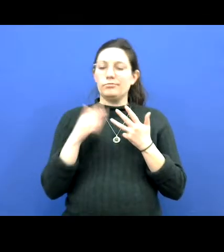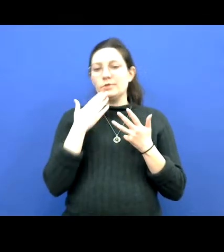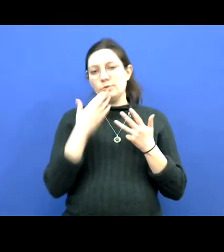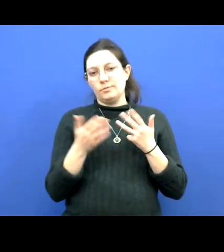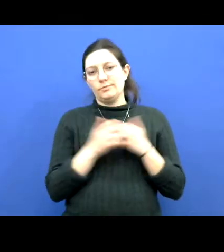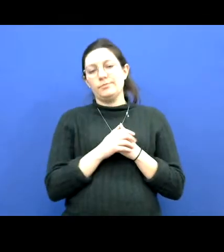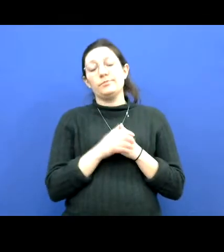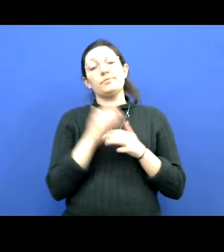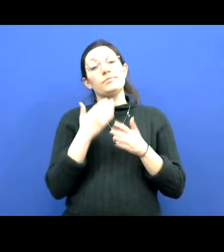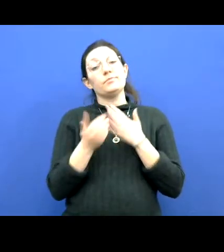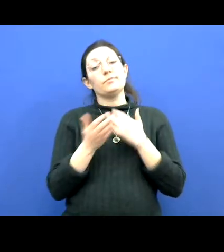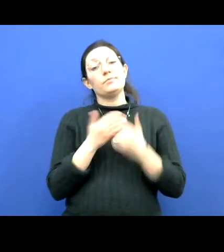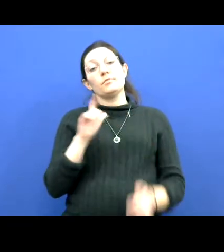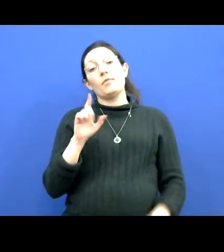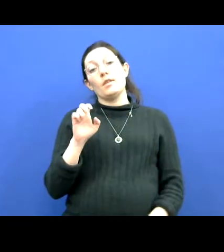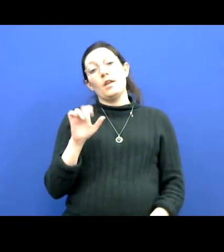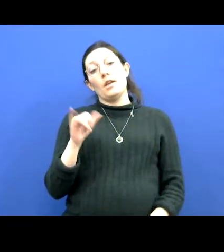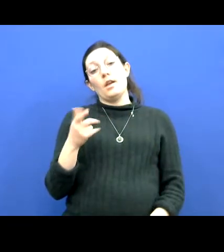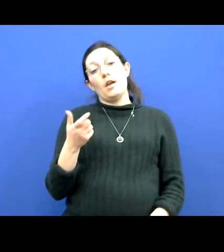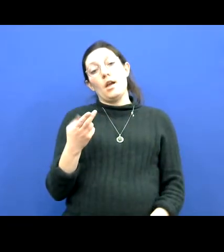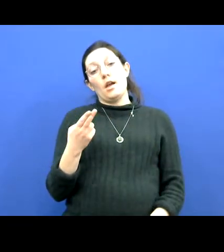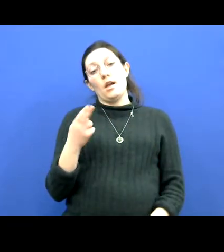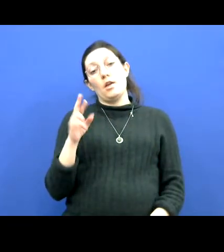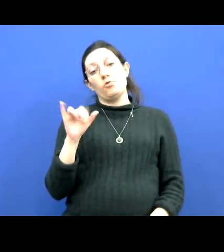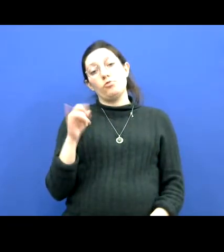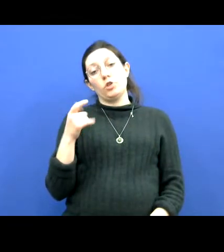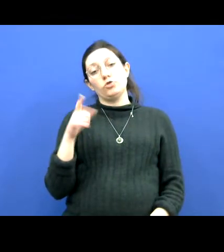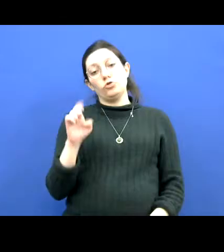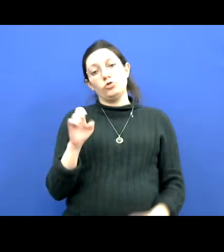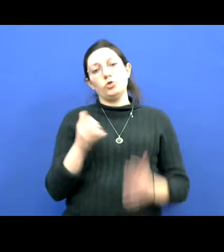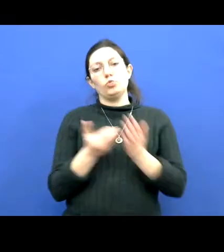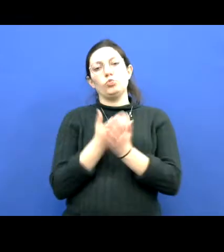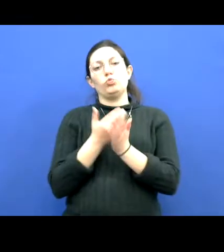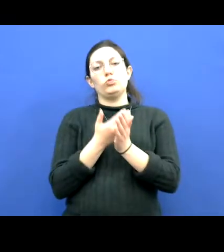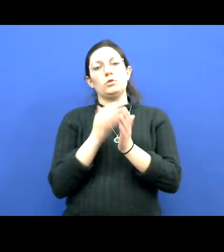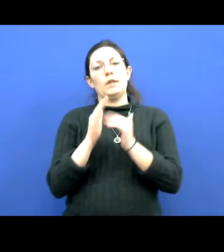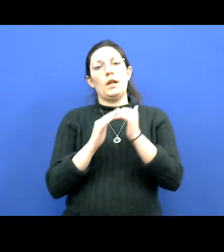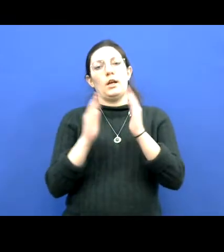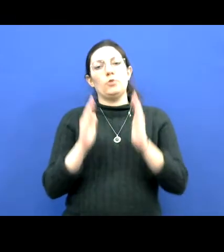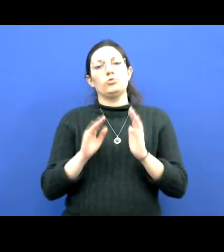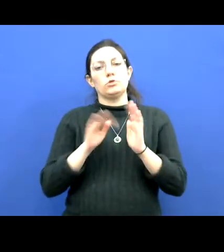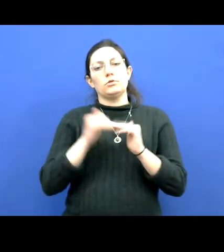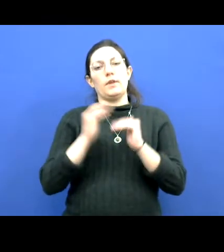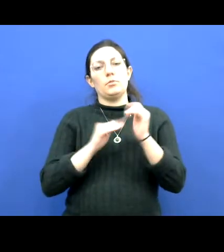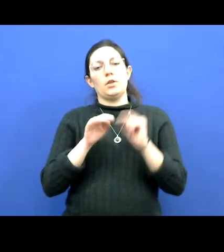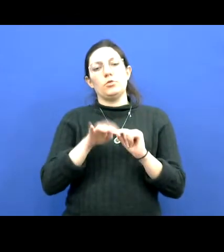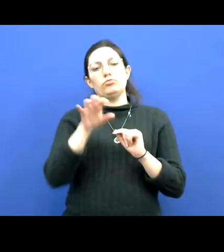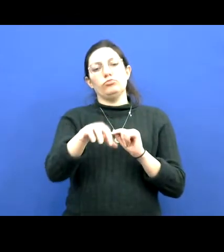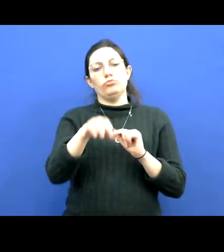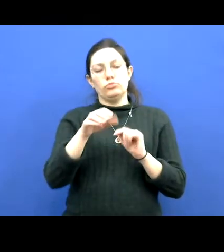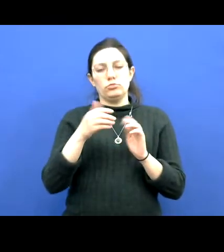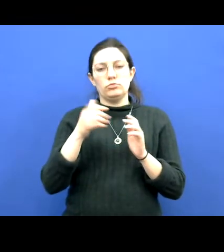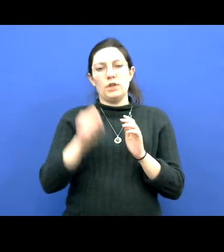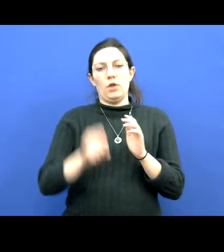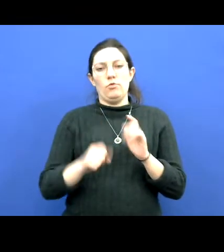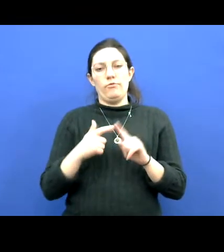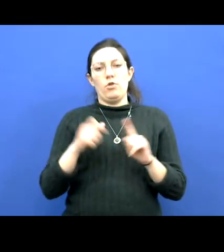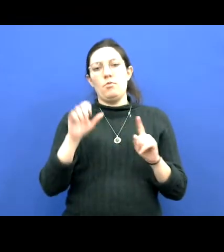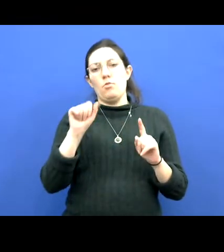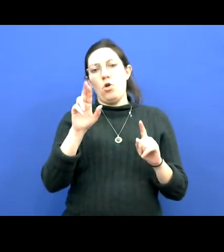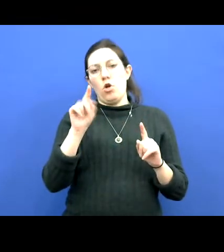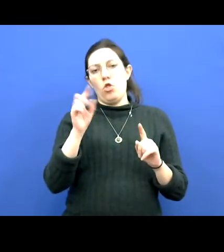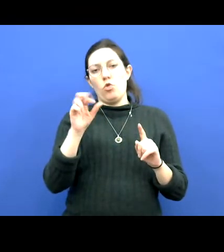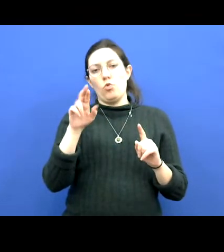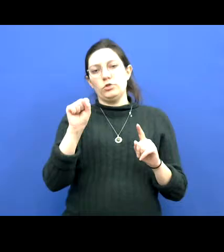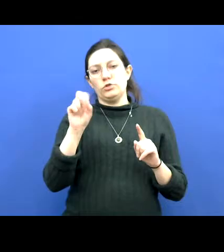Lehigh Ridge is the new development south of Authors and Nevins. And so